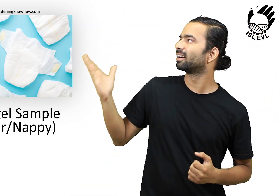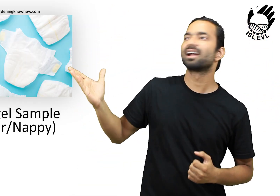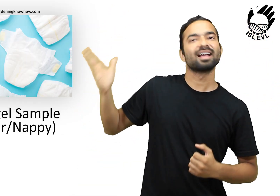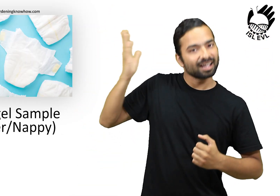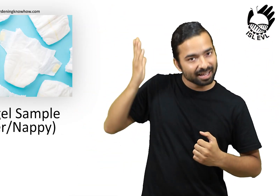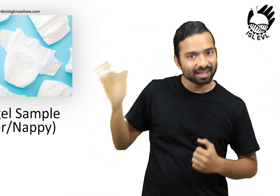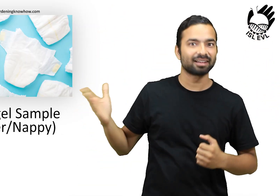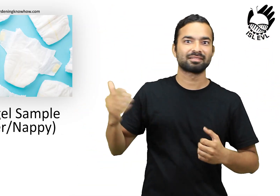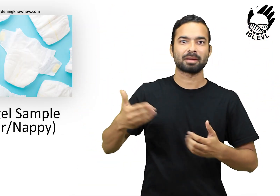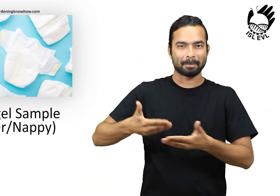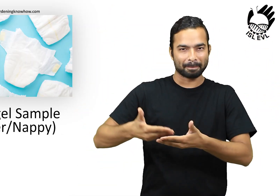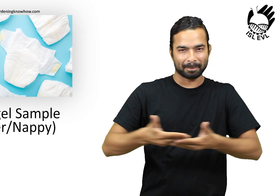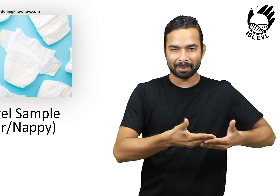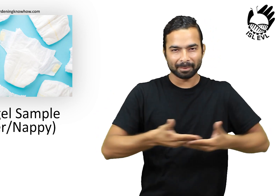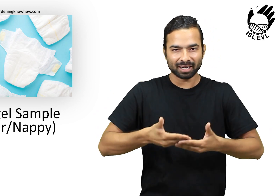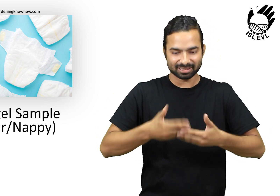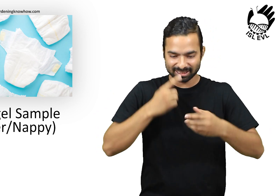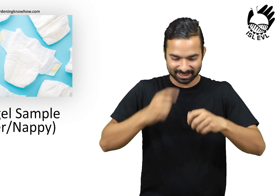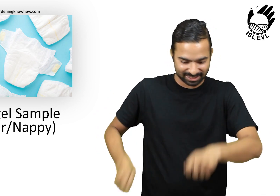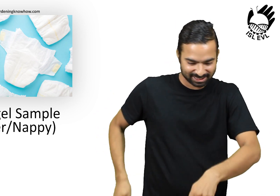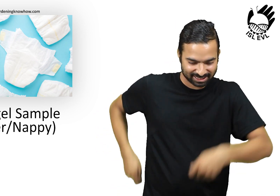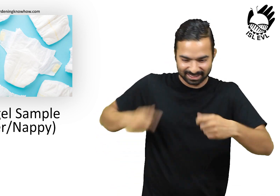Place the diaper or nappy into the plastic tray.